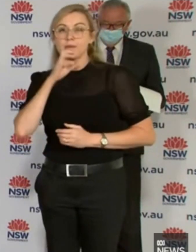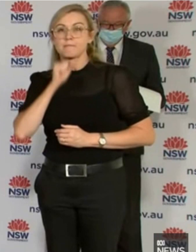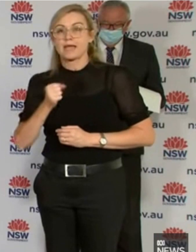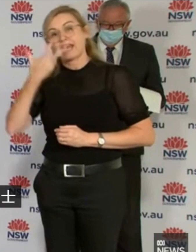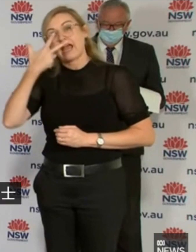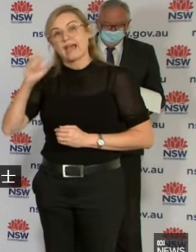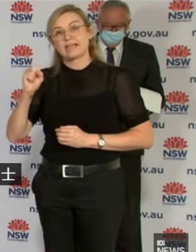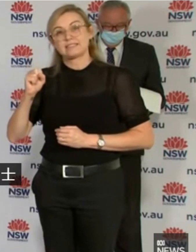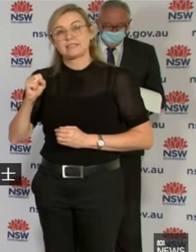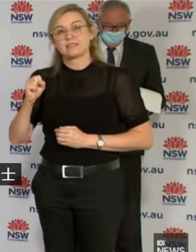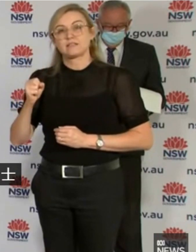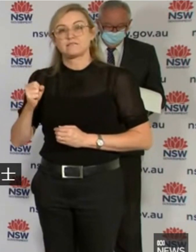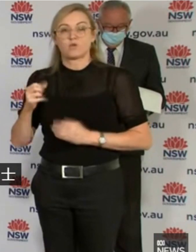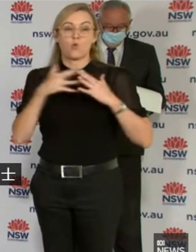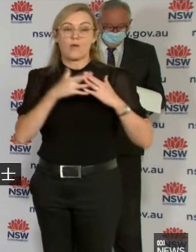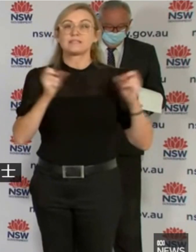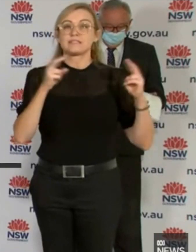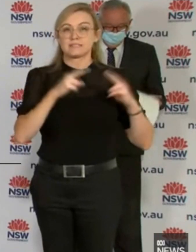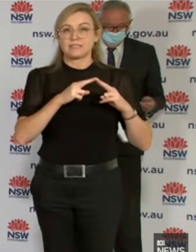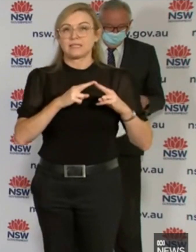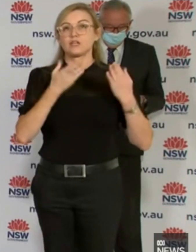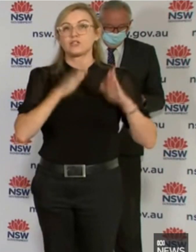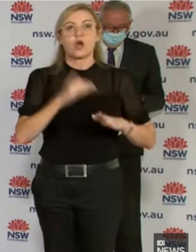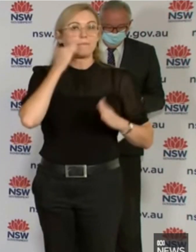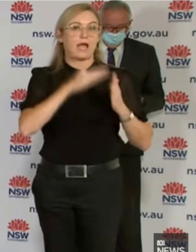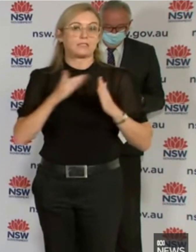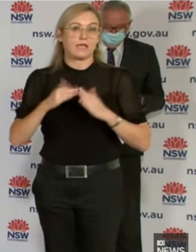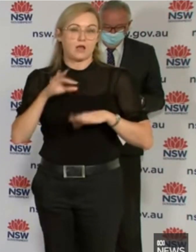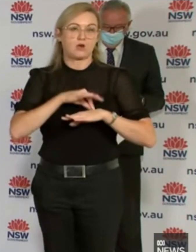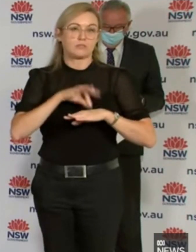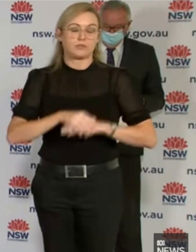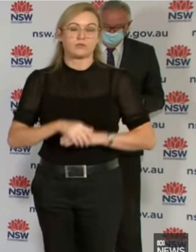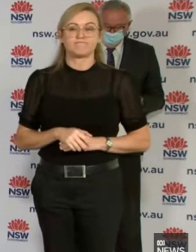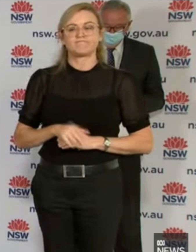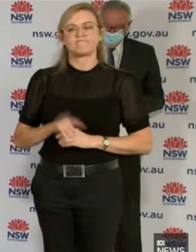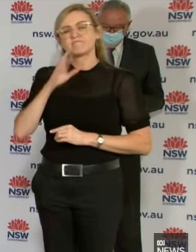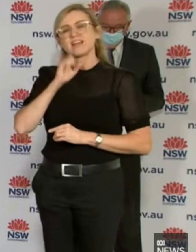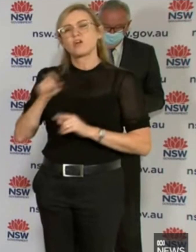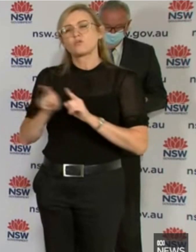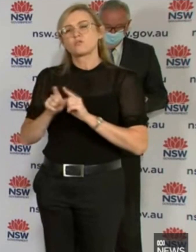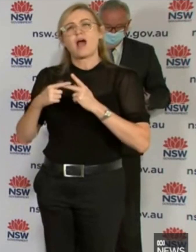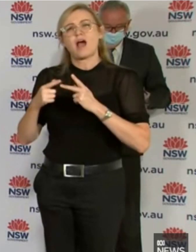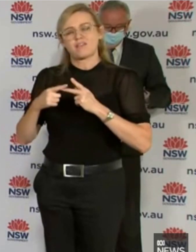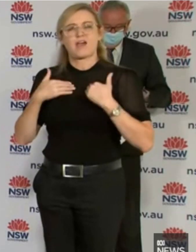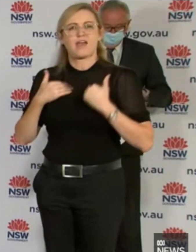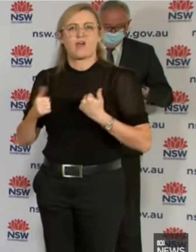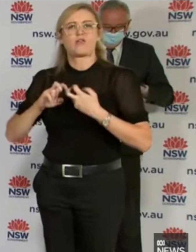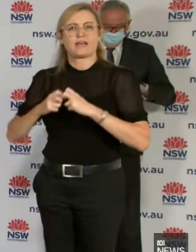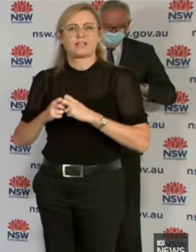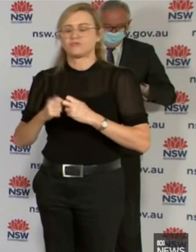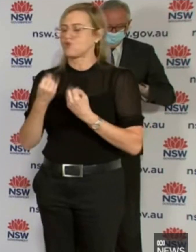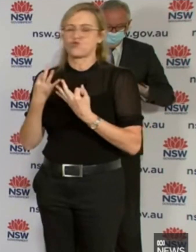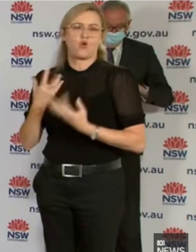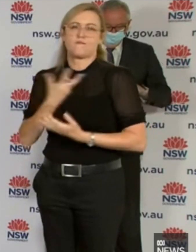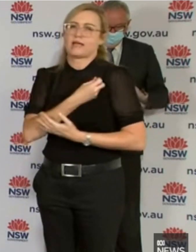his 80s from Western Sydney who passed away at Blacktown Hospital. He had underlying health conditions and was not